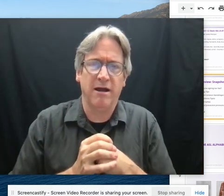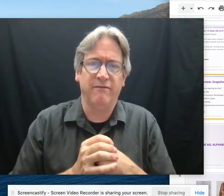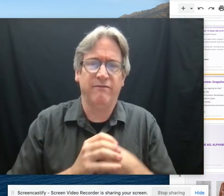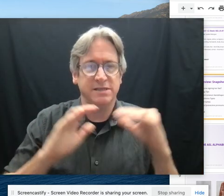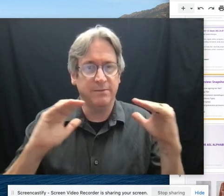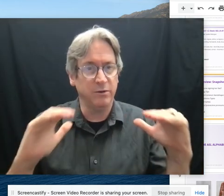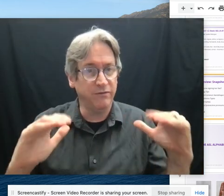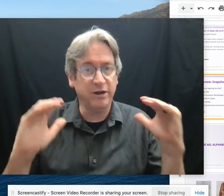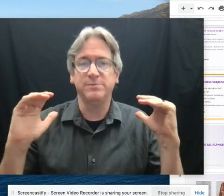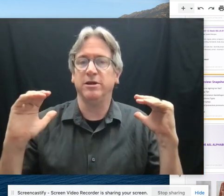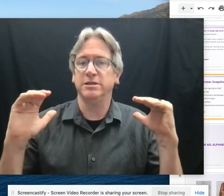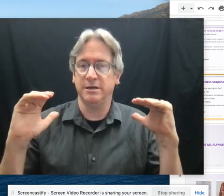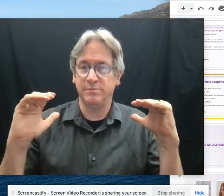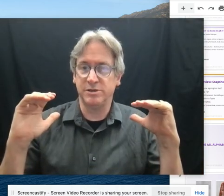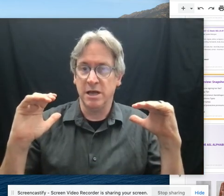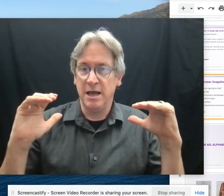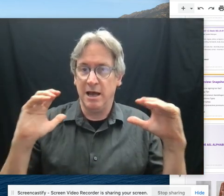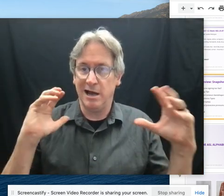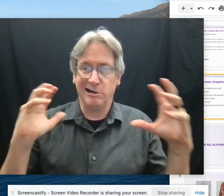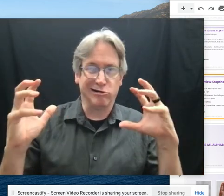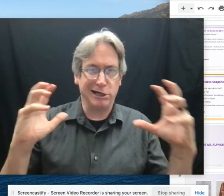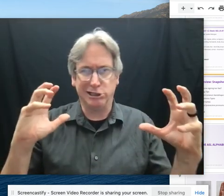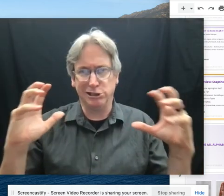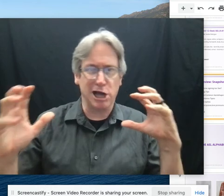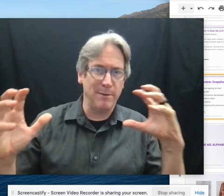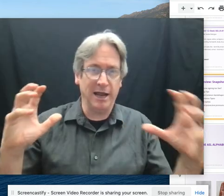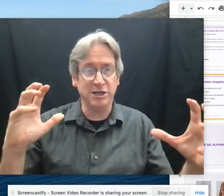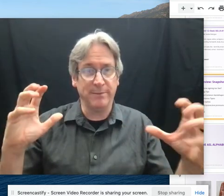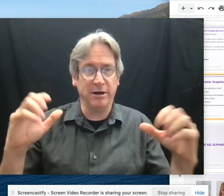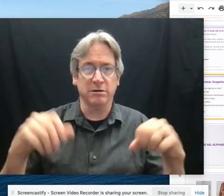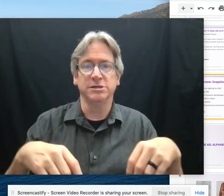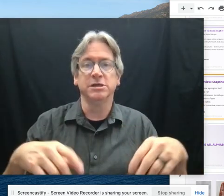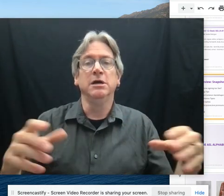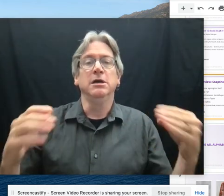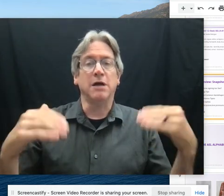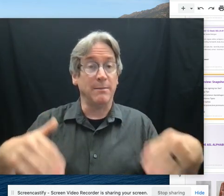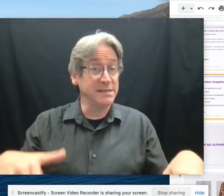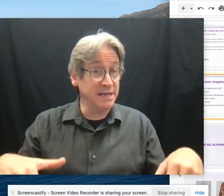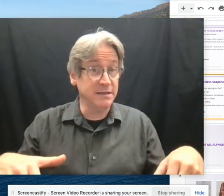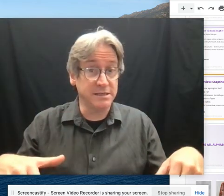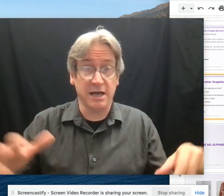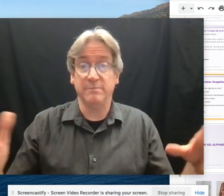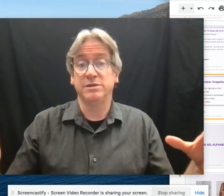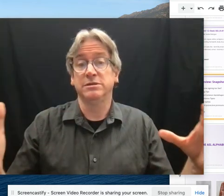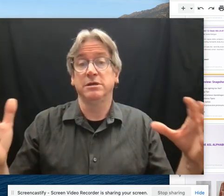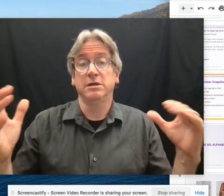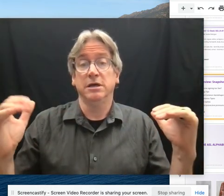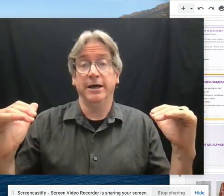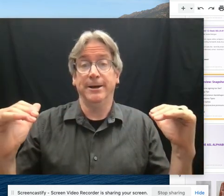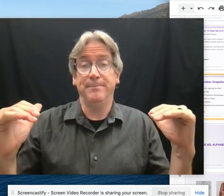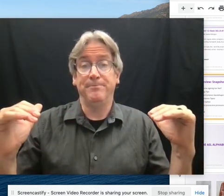paragraph. Same thing with fingerspelling tips, corrections, common hand shape errors. common sentence